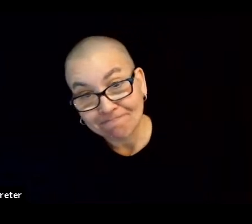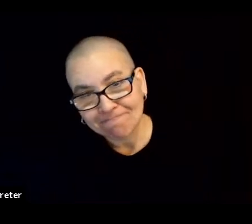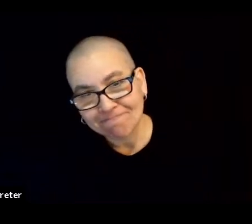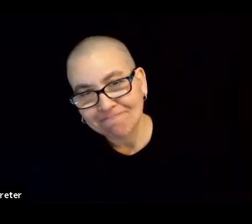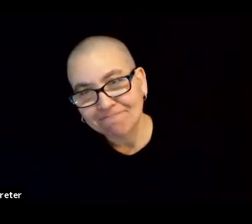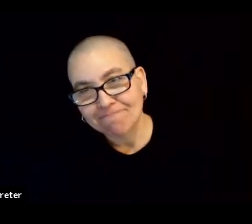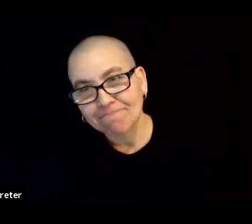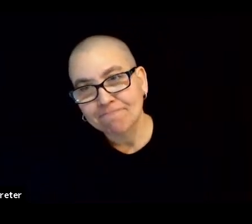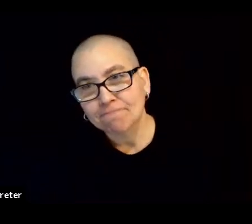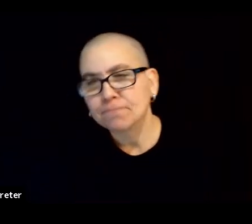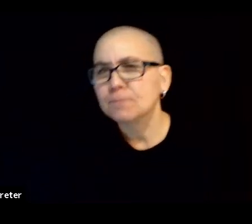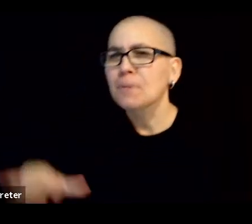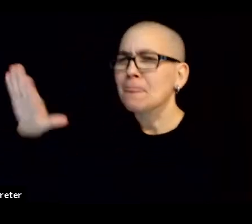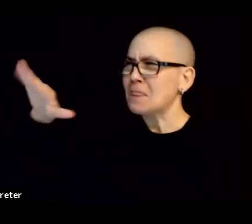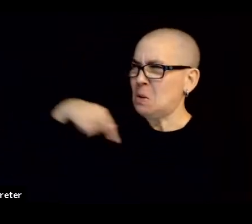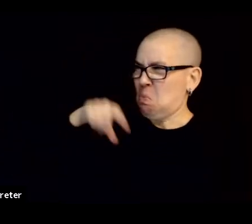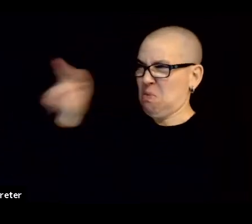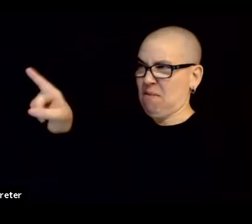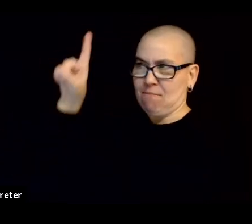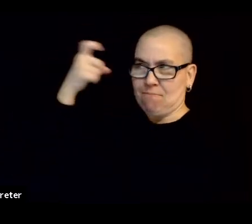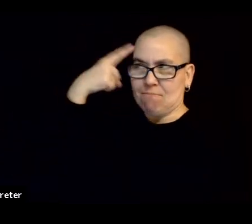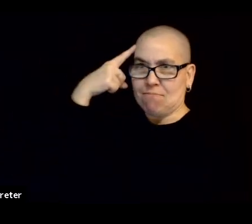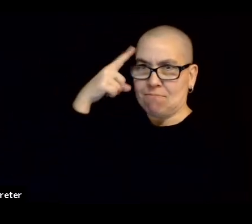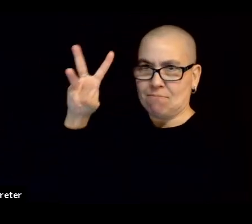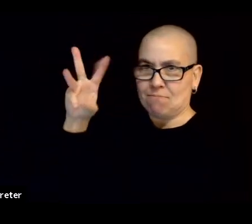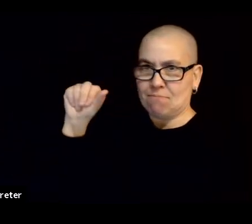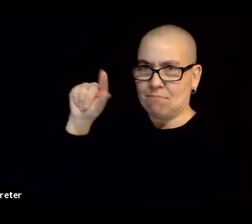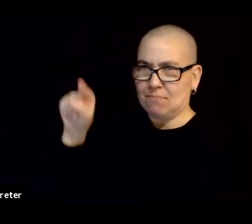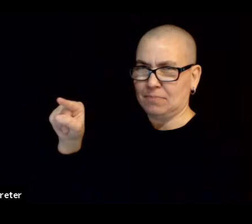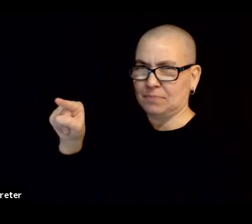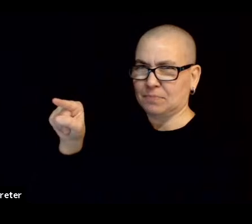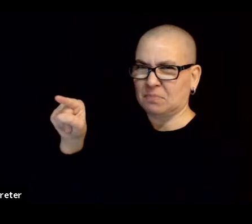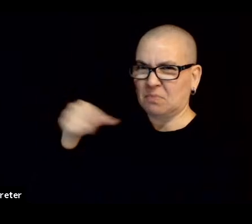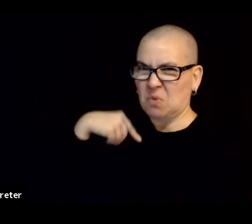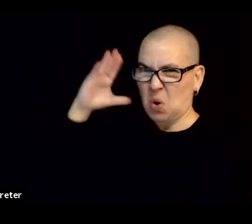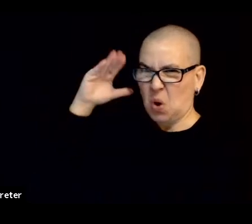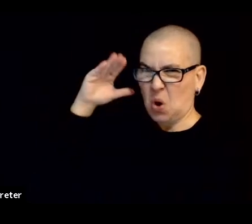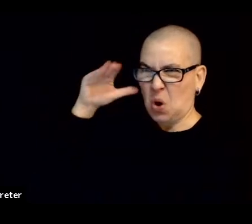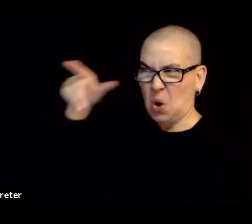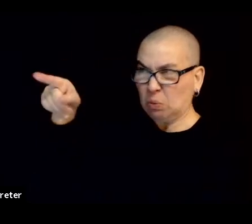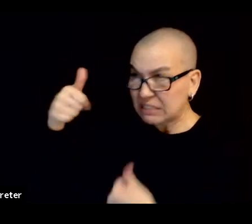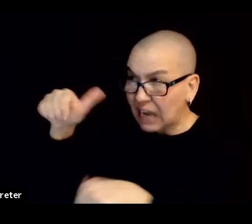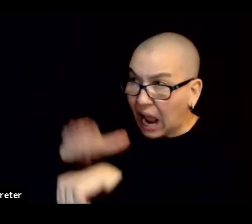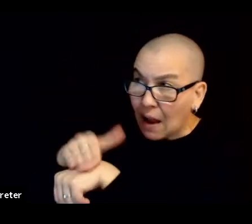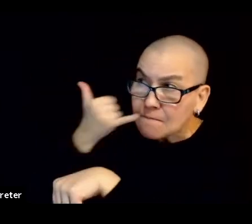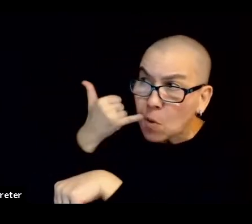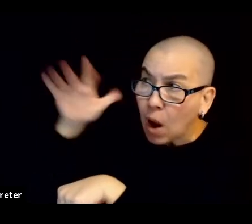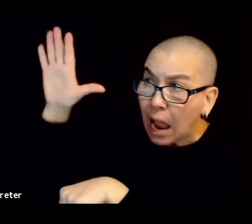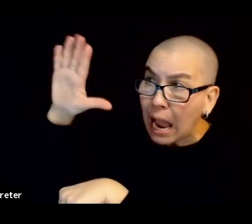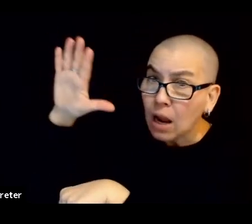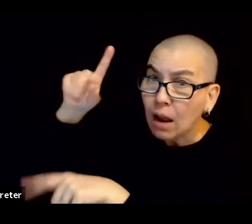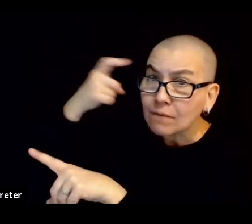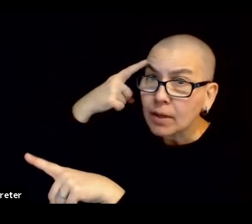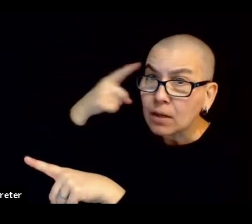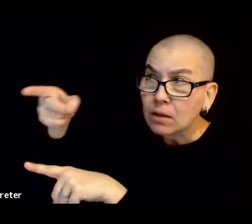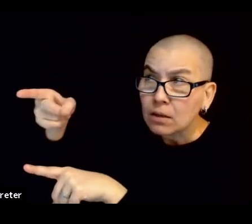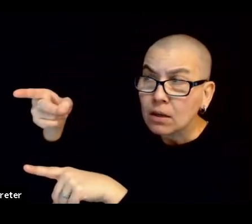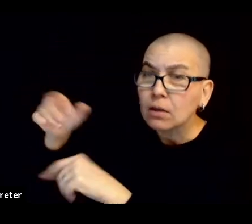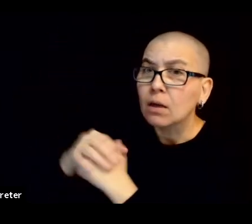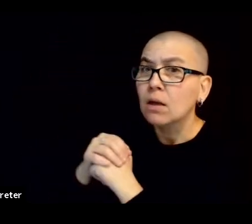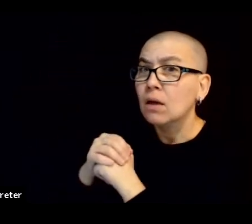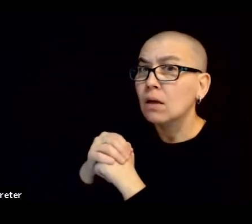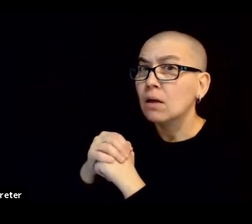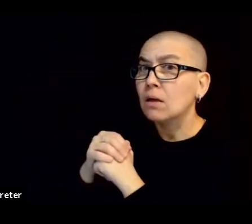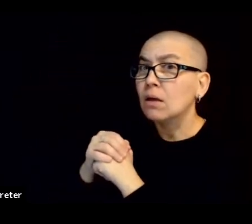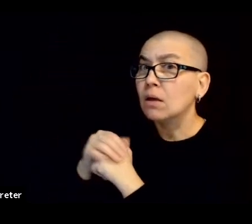primarily. The president-elect has said 100 million in the first 100 days. There seems to be a fair amount of